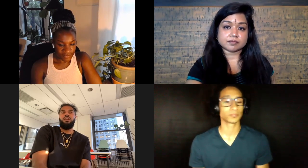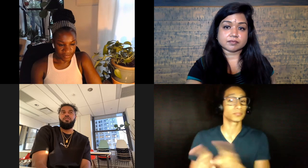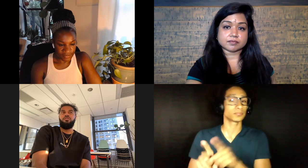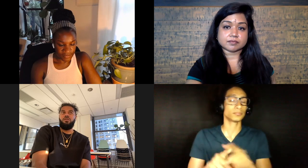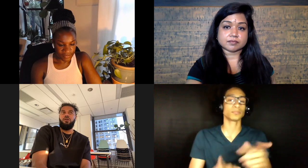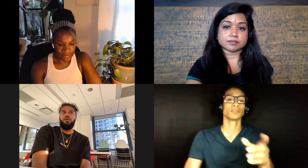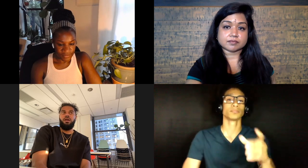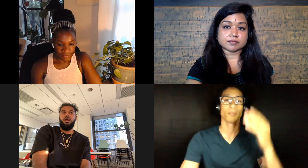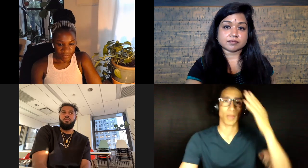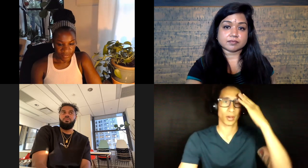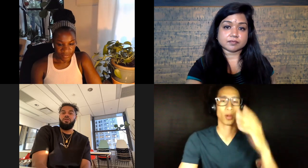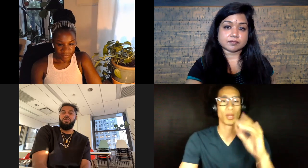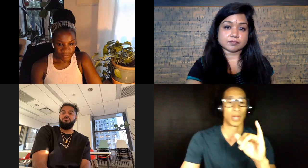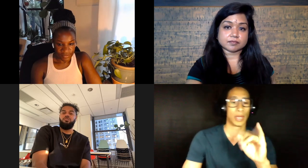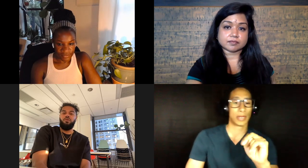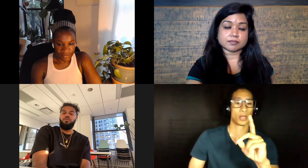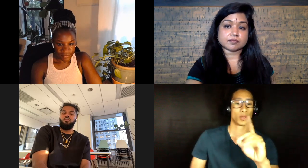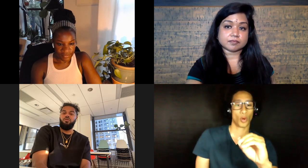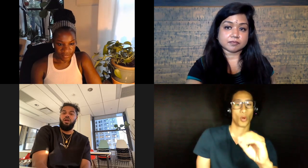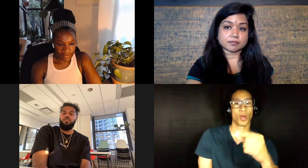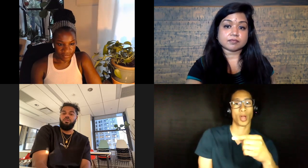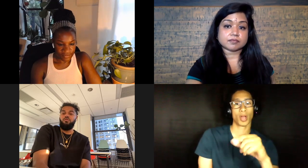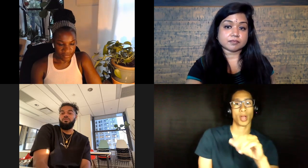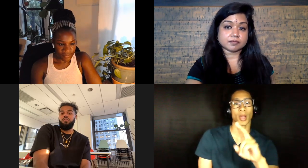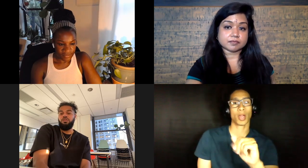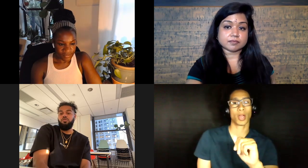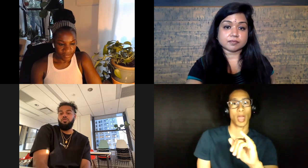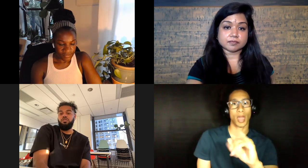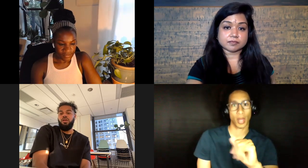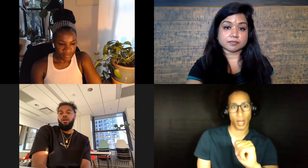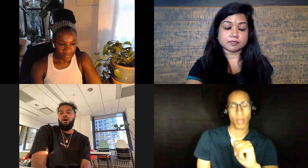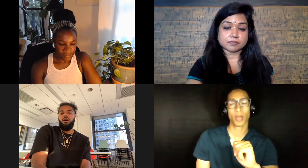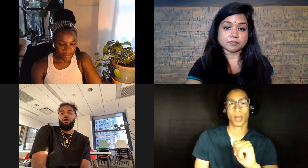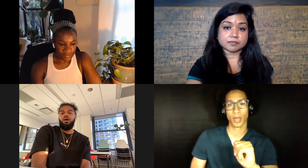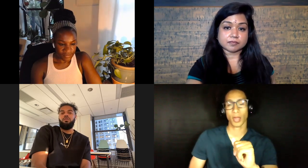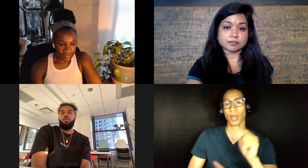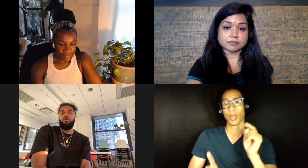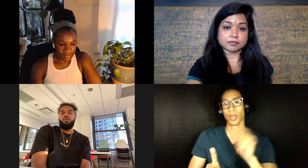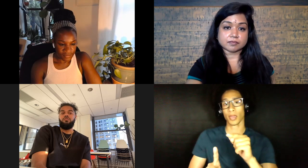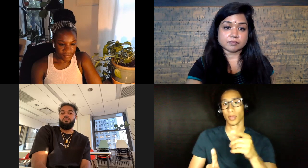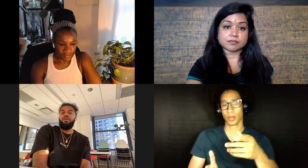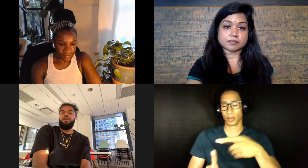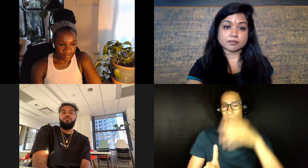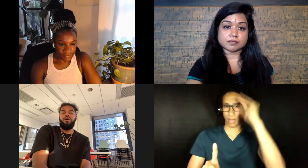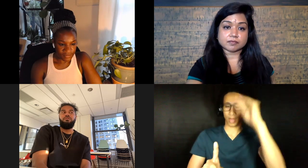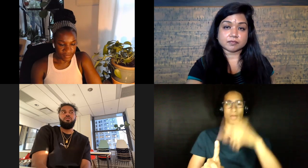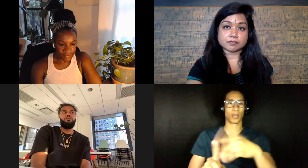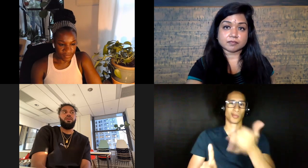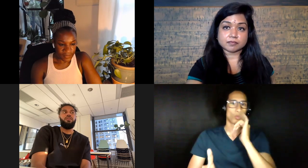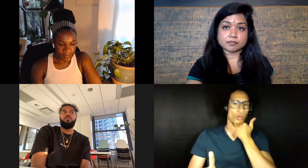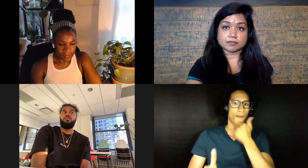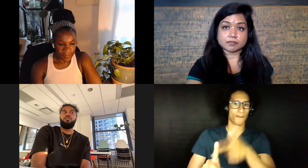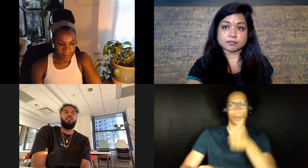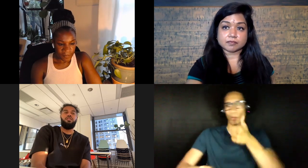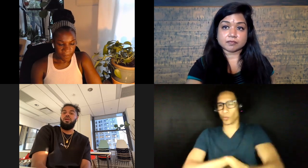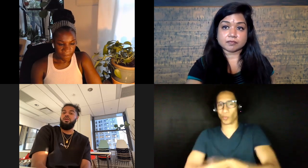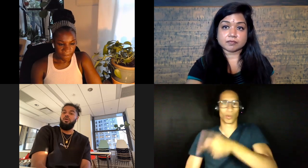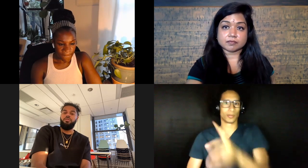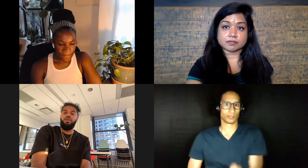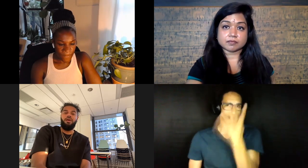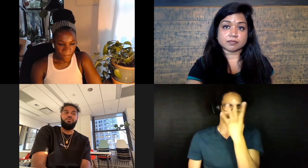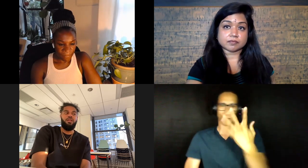good there? You know, and I think like if you're actively learning as you're going, like that is how